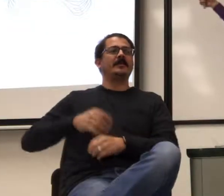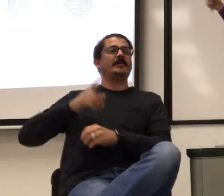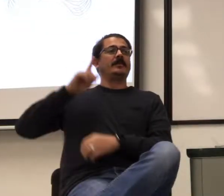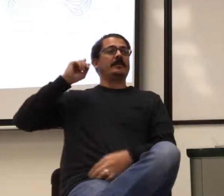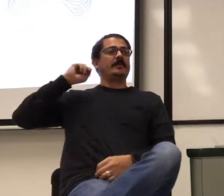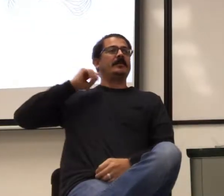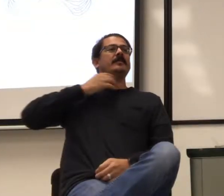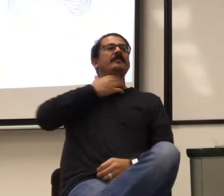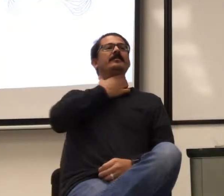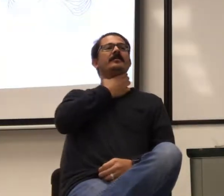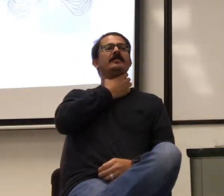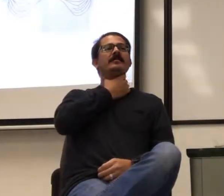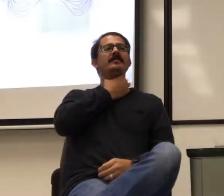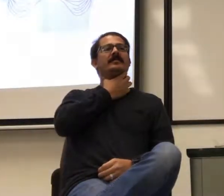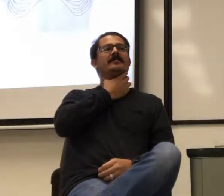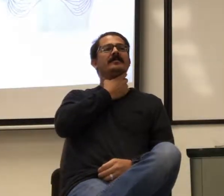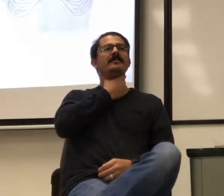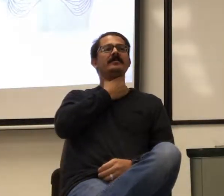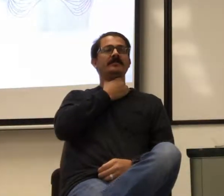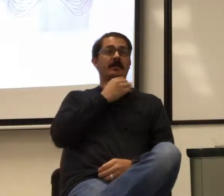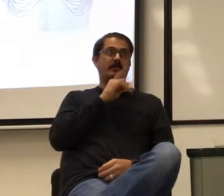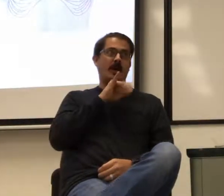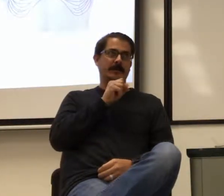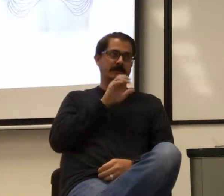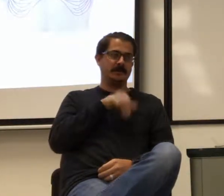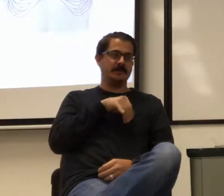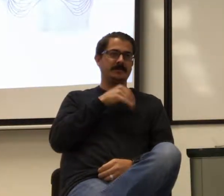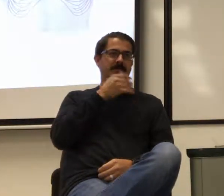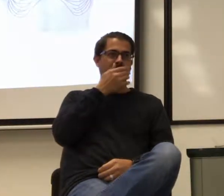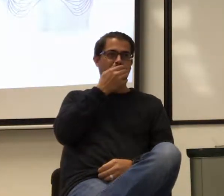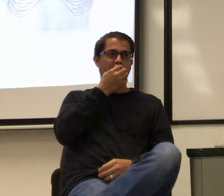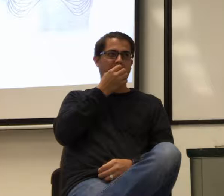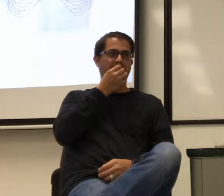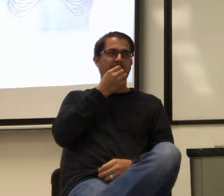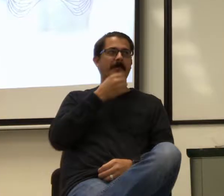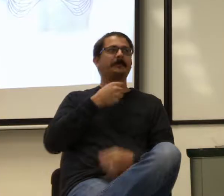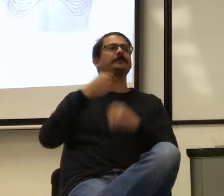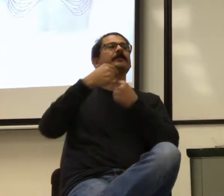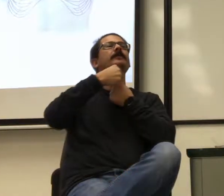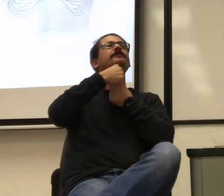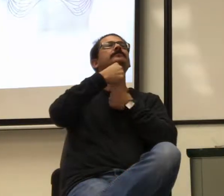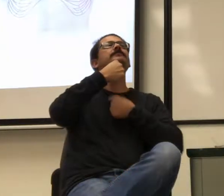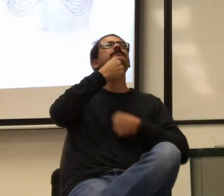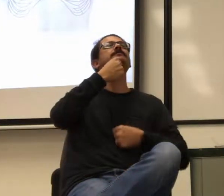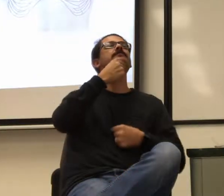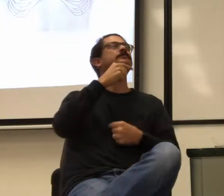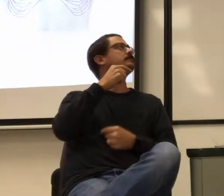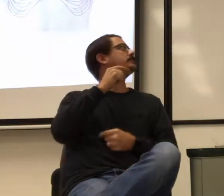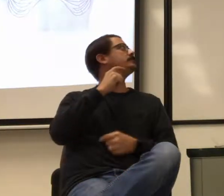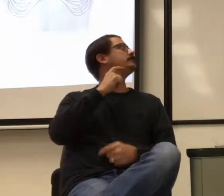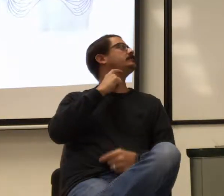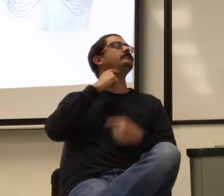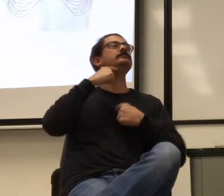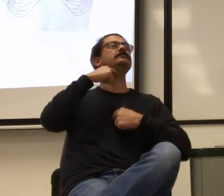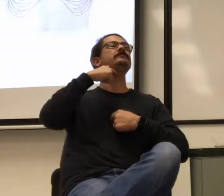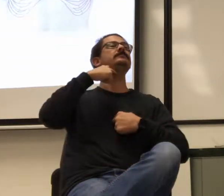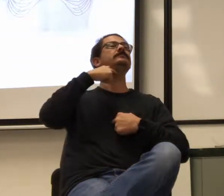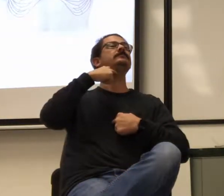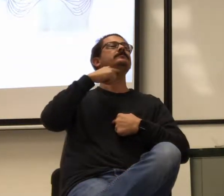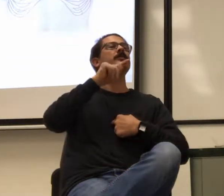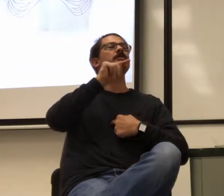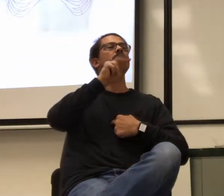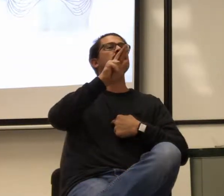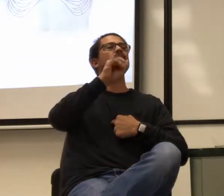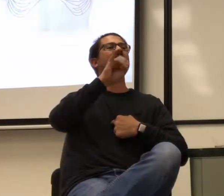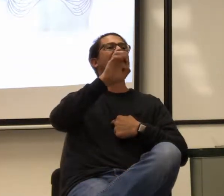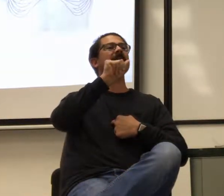and then it goes right down to the sternal angle, so I can feel the top of my manubrium. And it just goes right down to there. So it's only